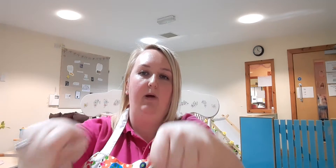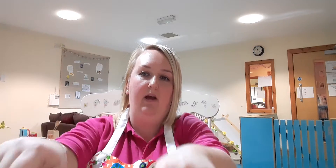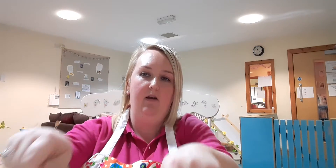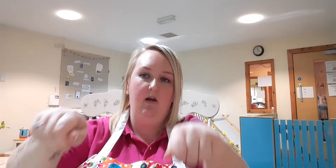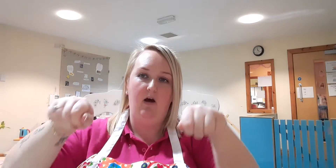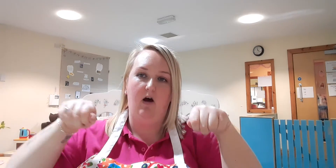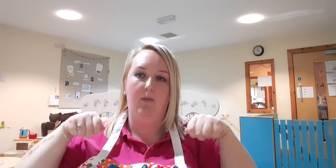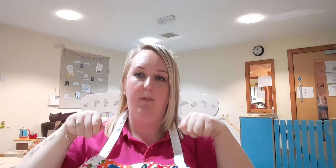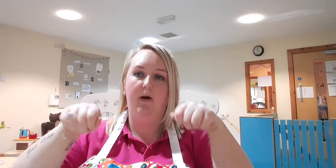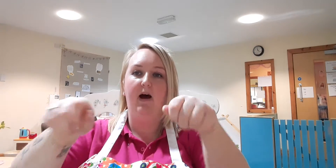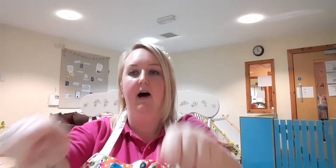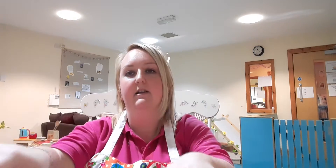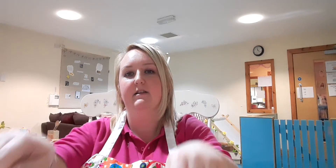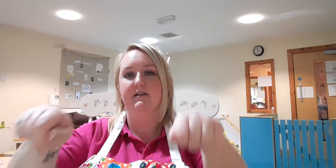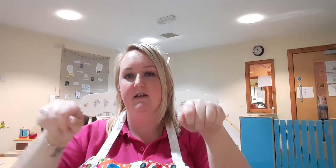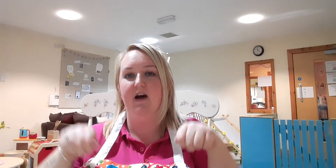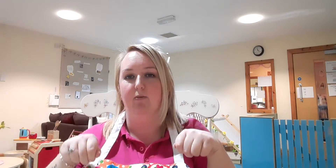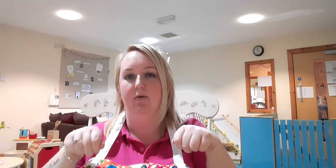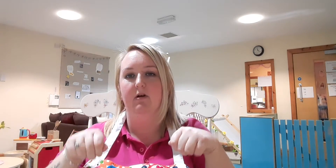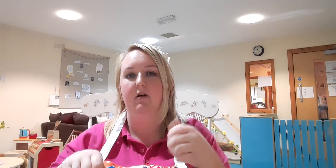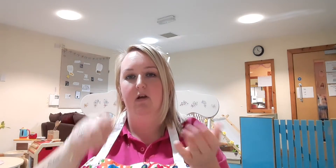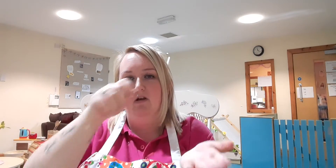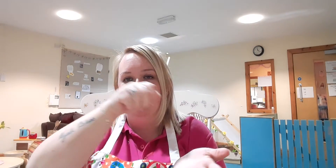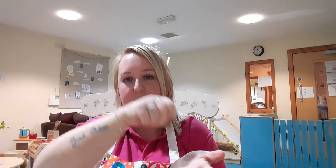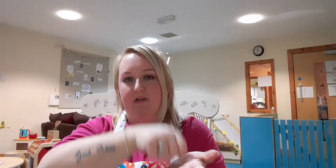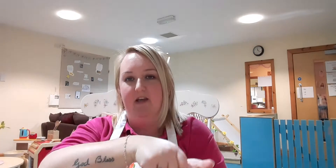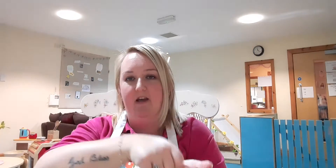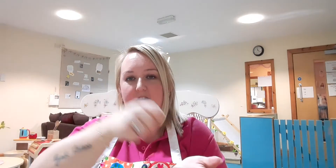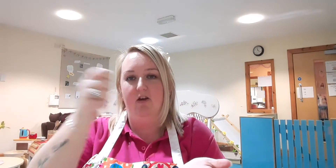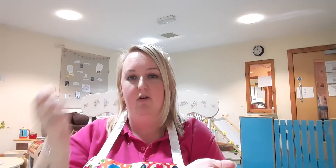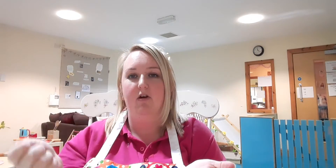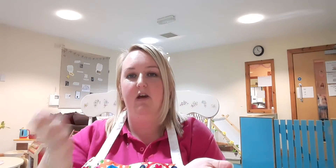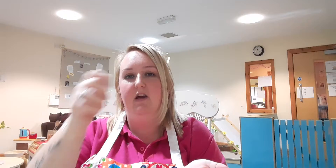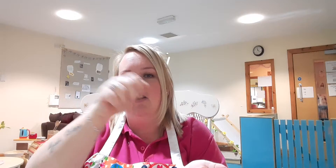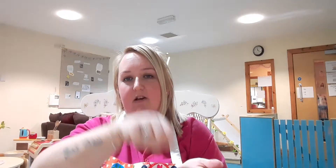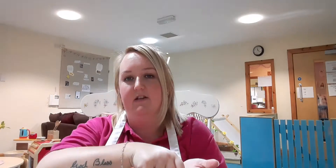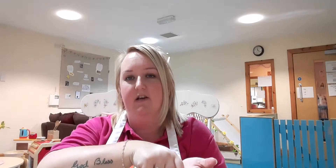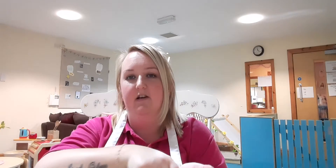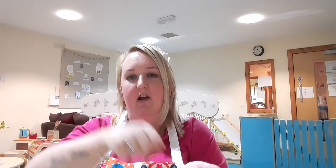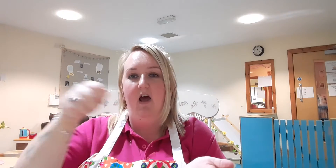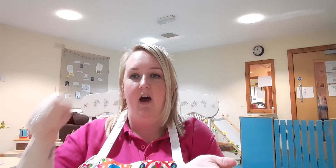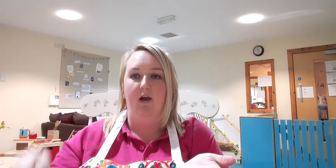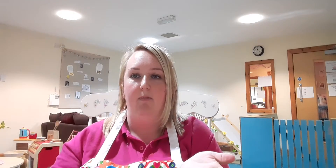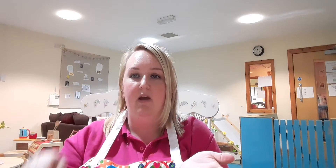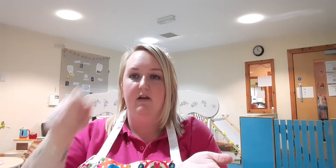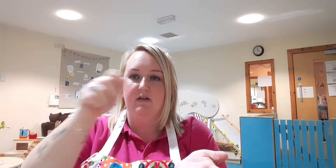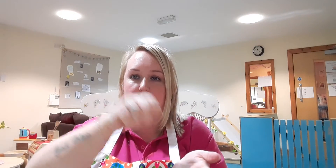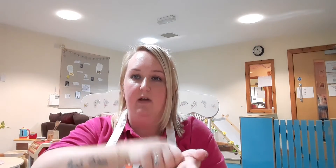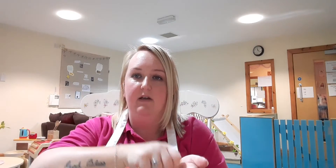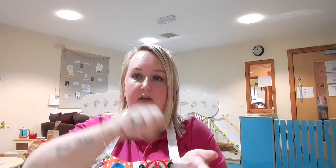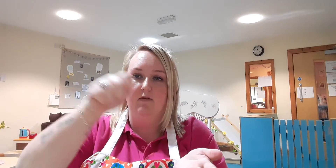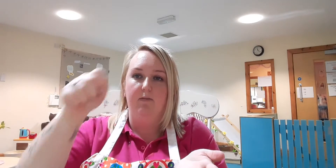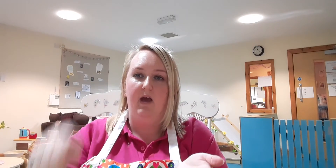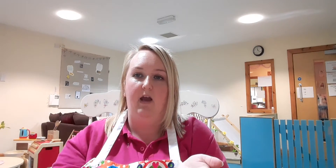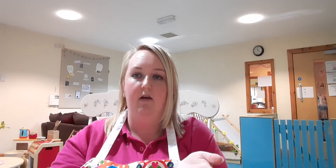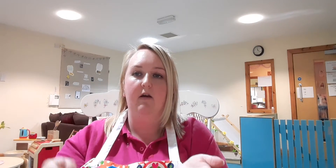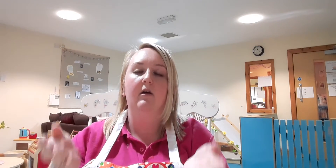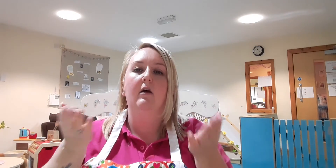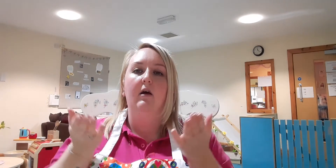pin up and down. Now take a cookie cutter and make some little men